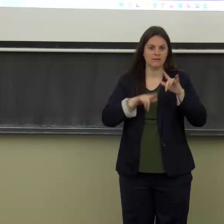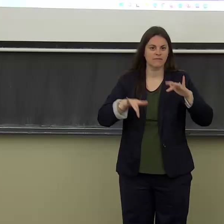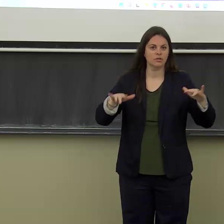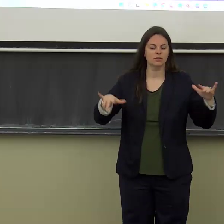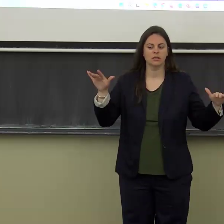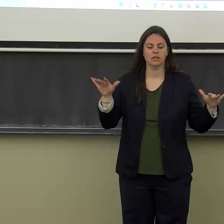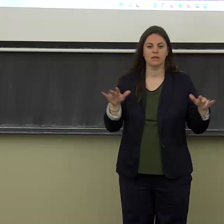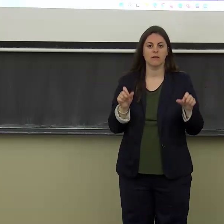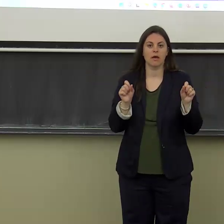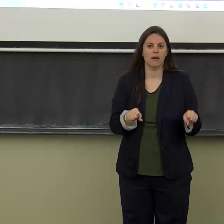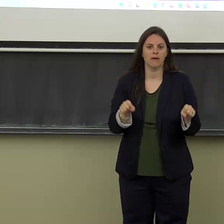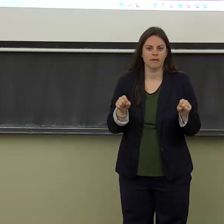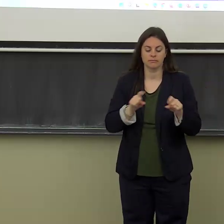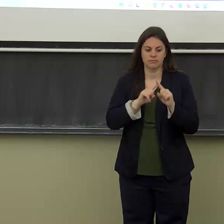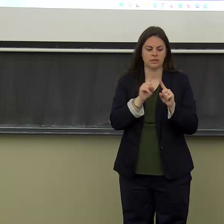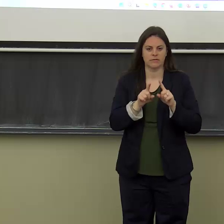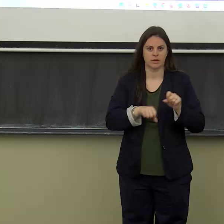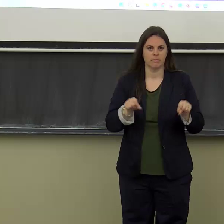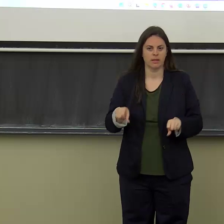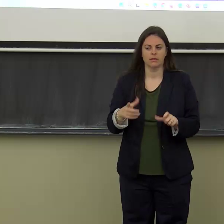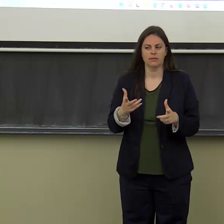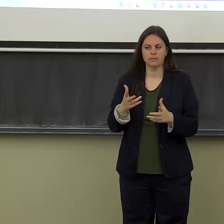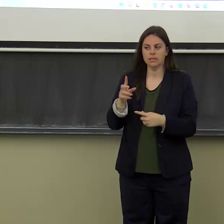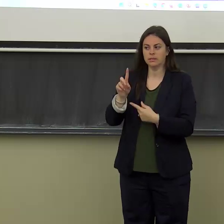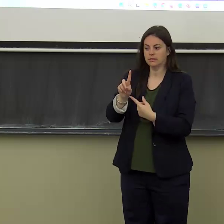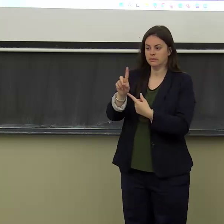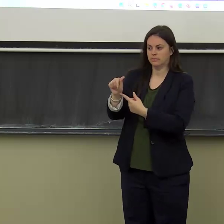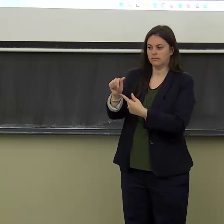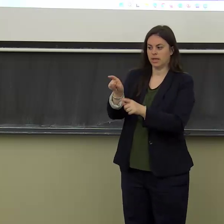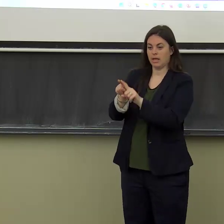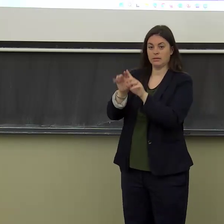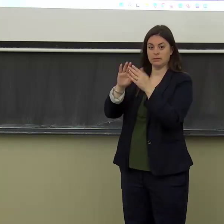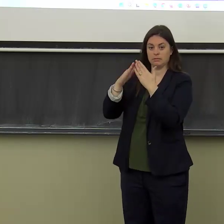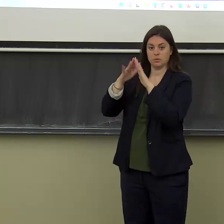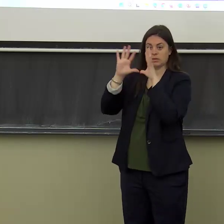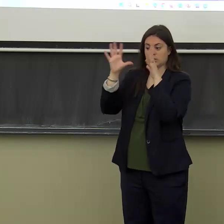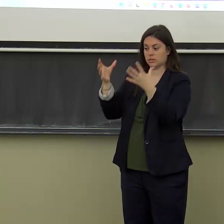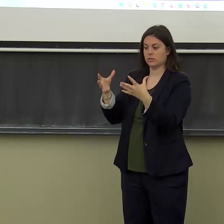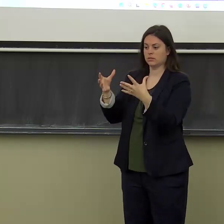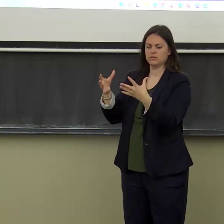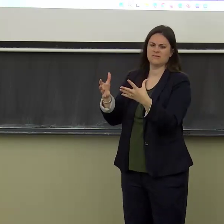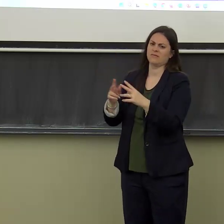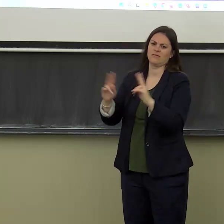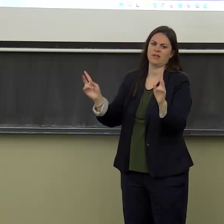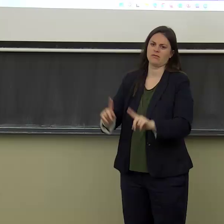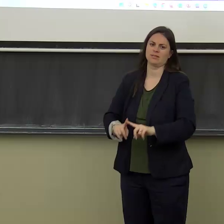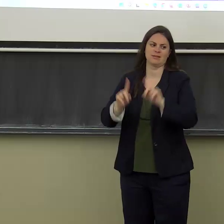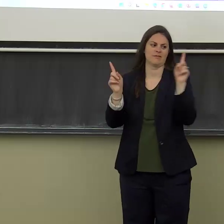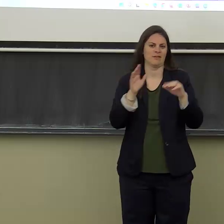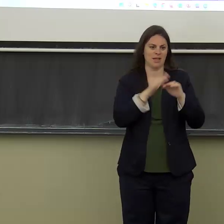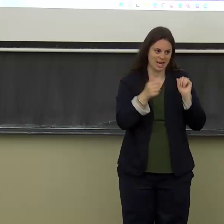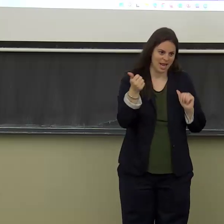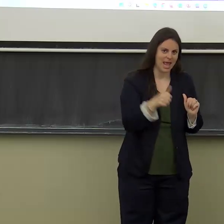this community, because of course, disability as a community is something very different from almost any